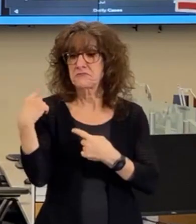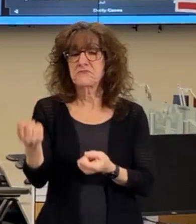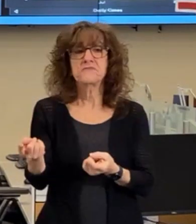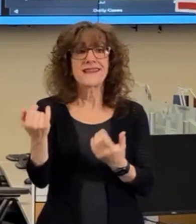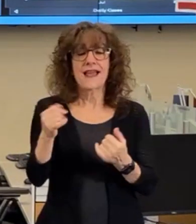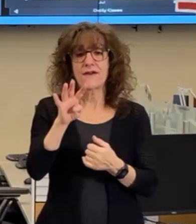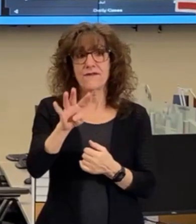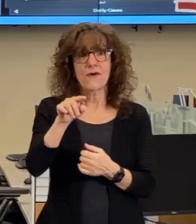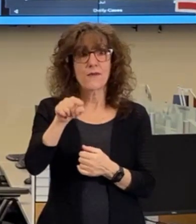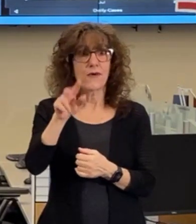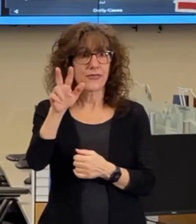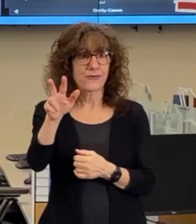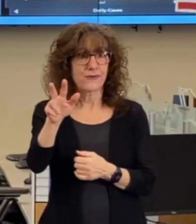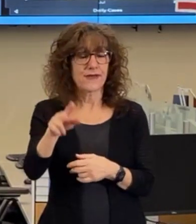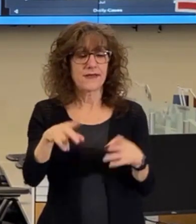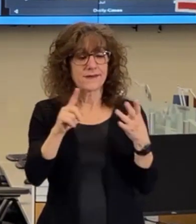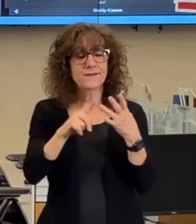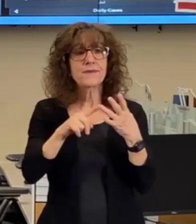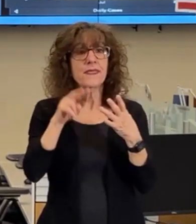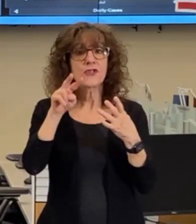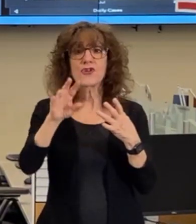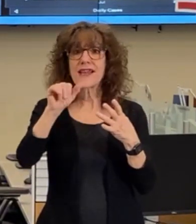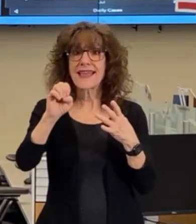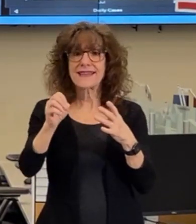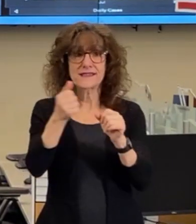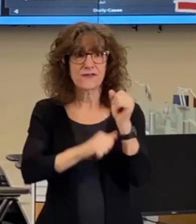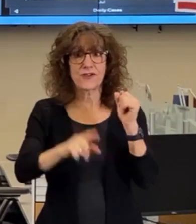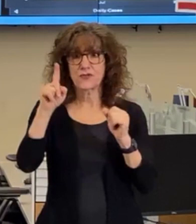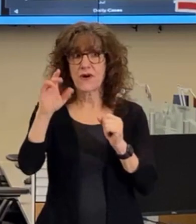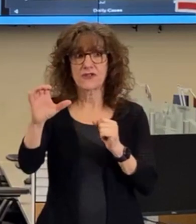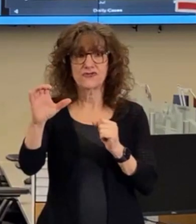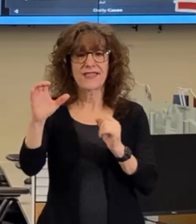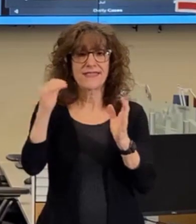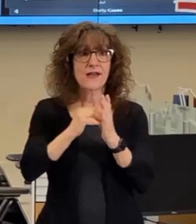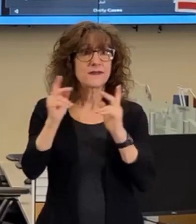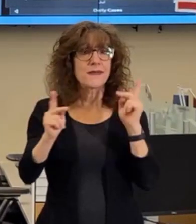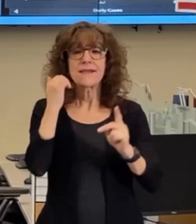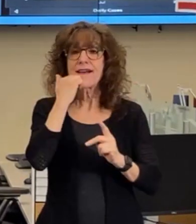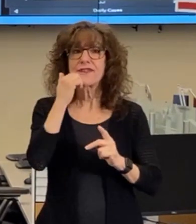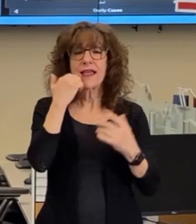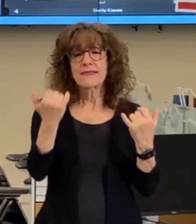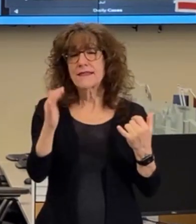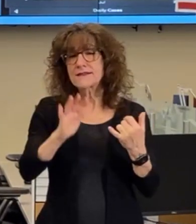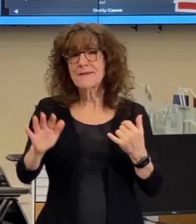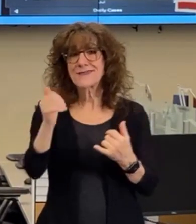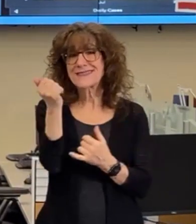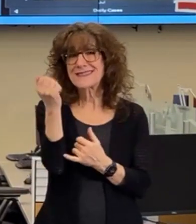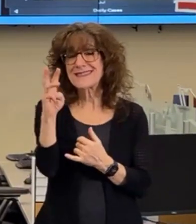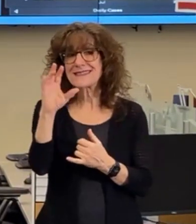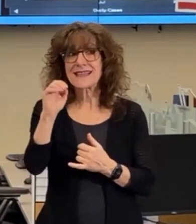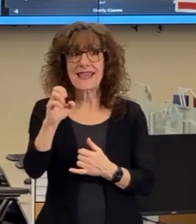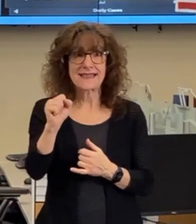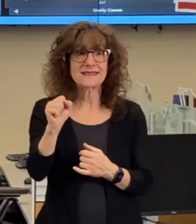now at 4.3%. We look at our cases per 100,000 per day, and right now that's at about 16 cases